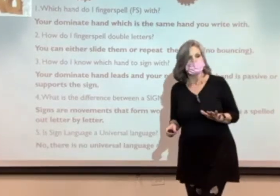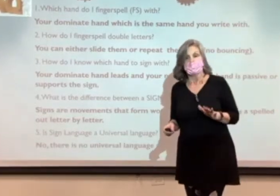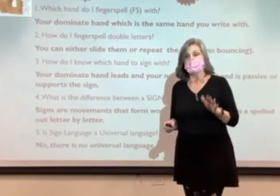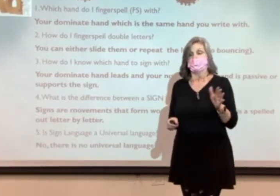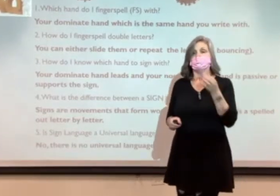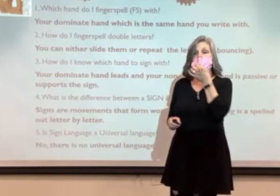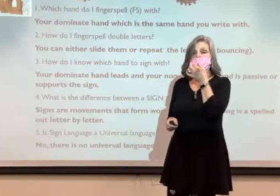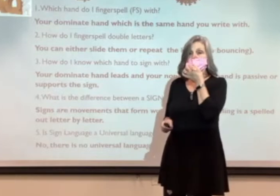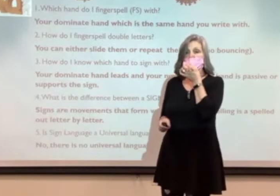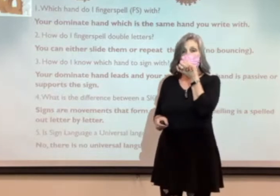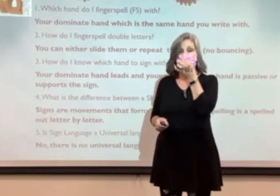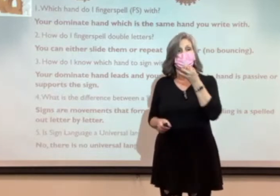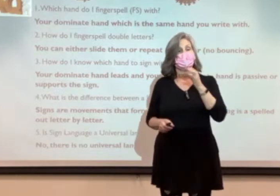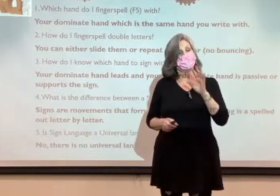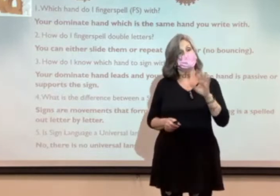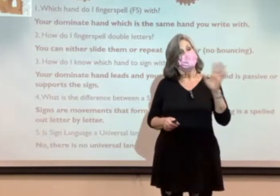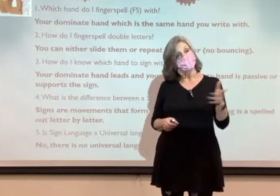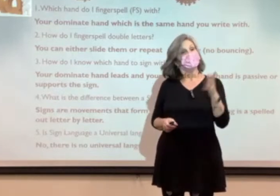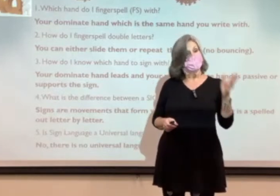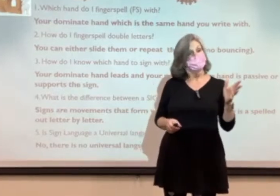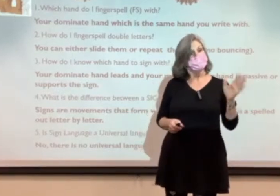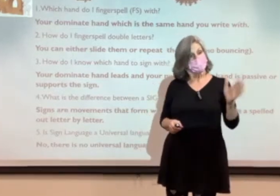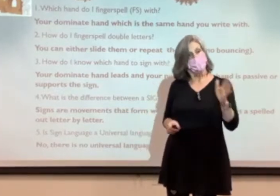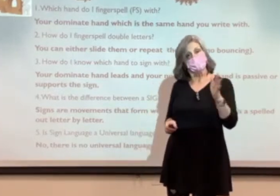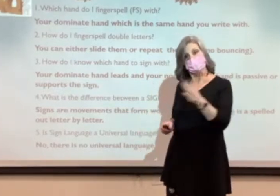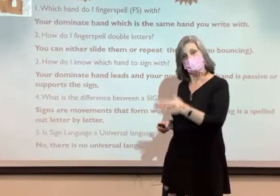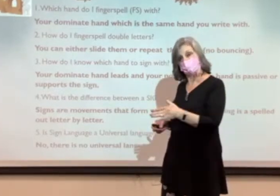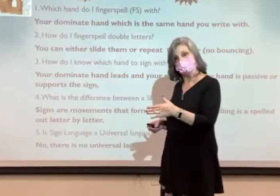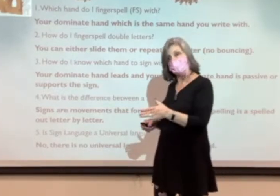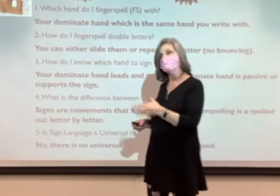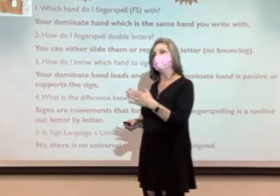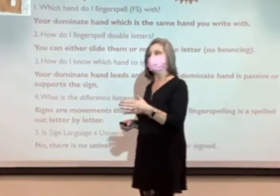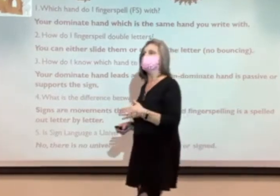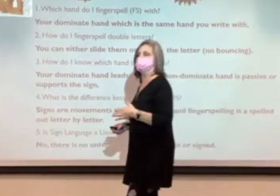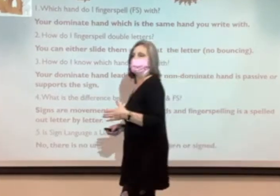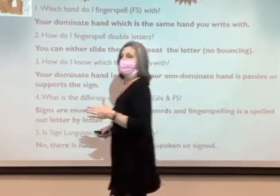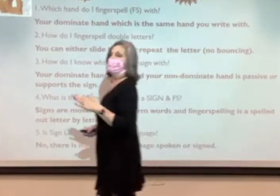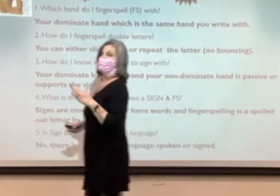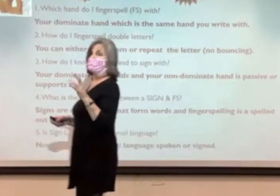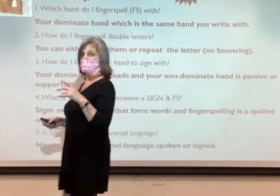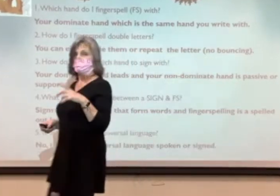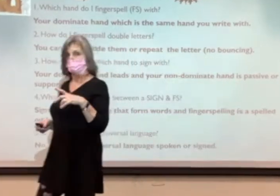And the same reasons that we don't have the same spoken languages in every single country is the same reason why they don't have sign